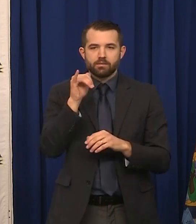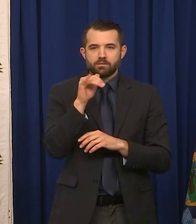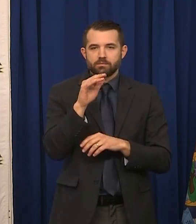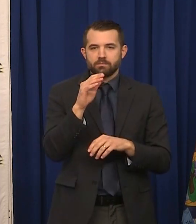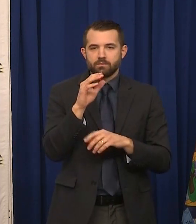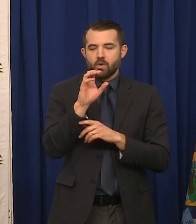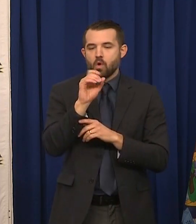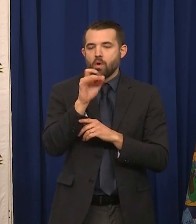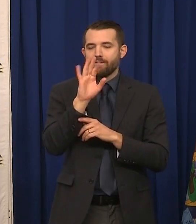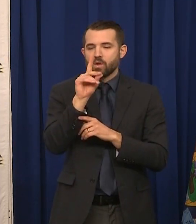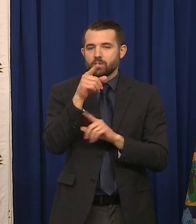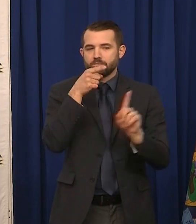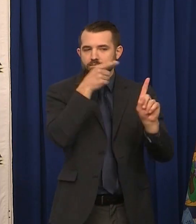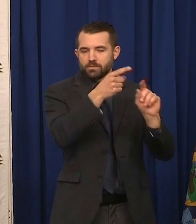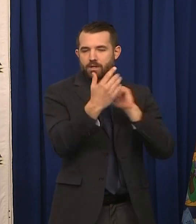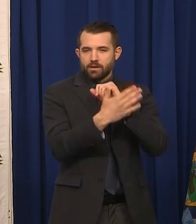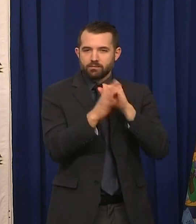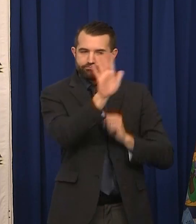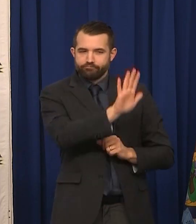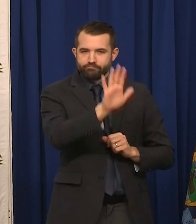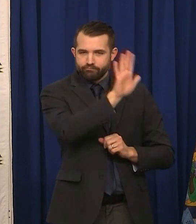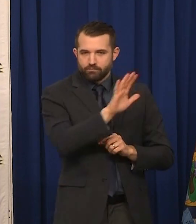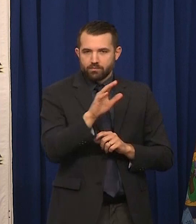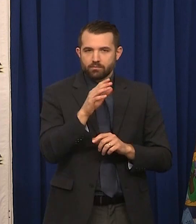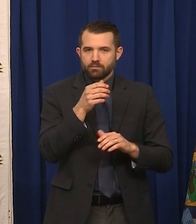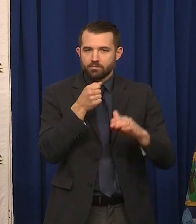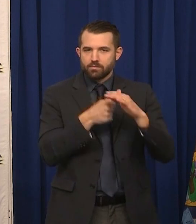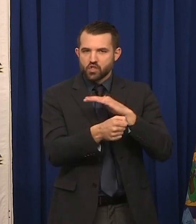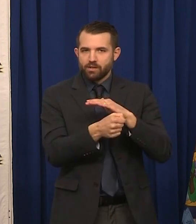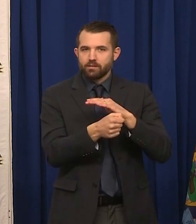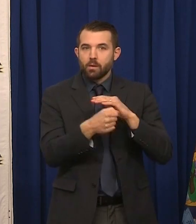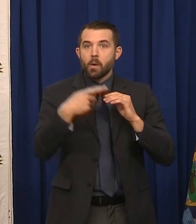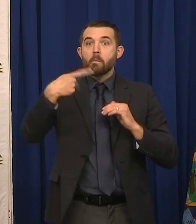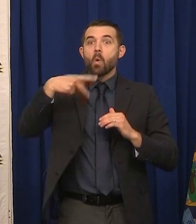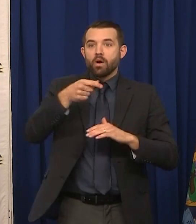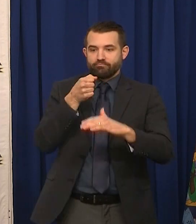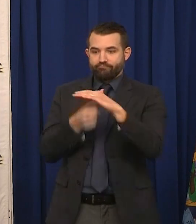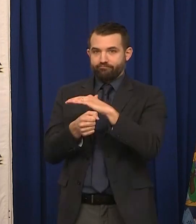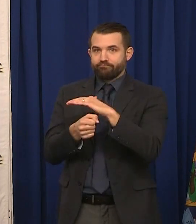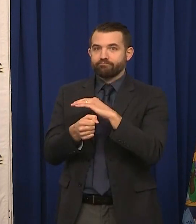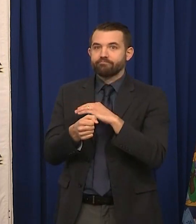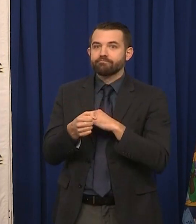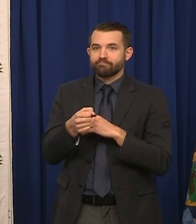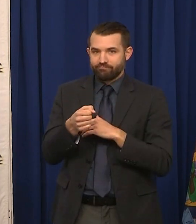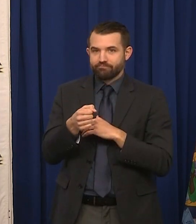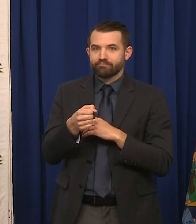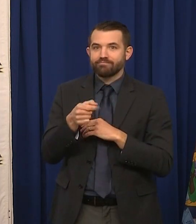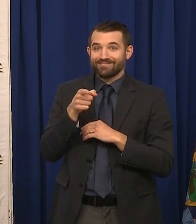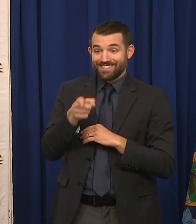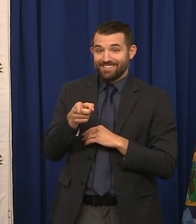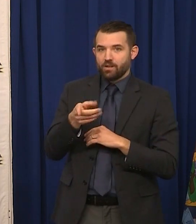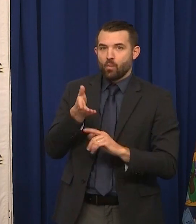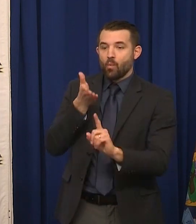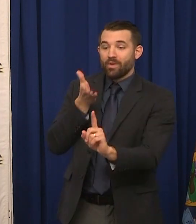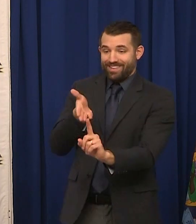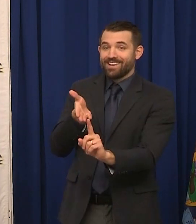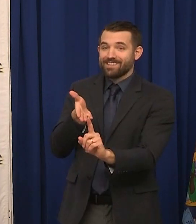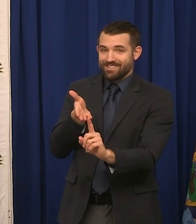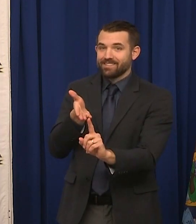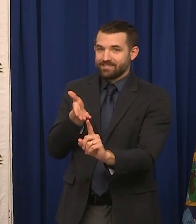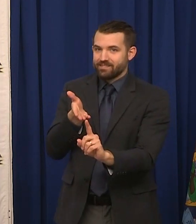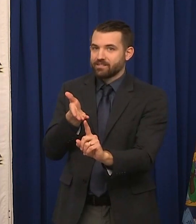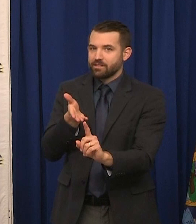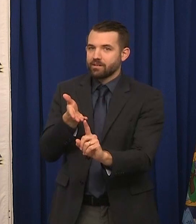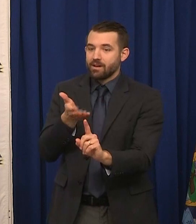For several weeks now, Maine CDC, the Department of Health and Human Services, other state agencies, as well